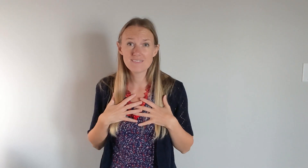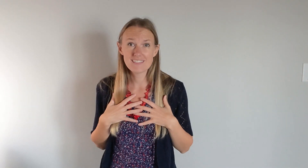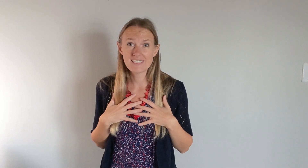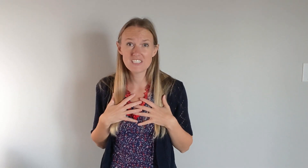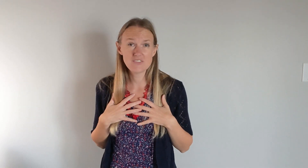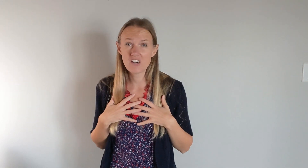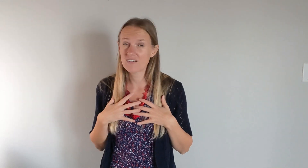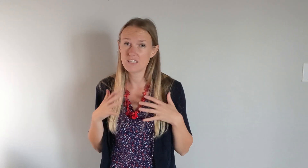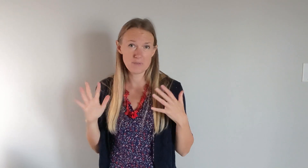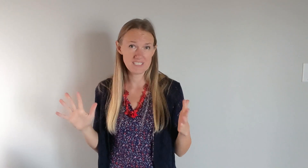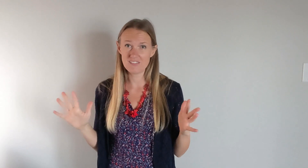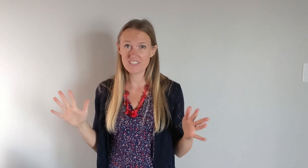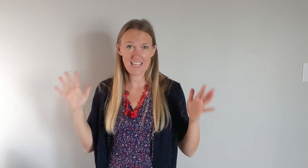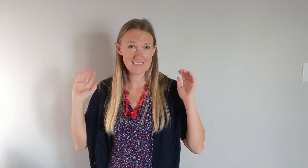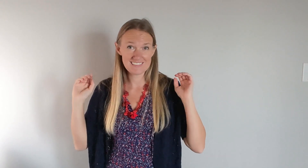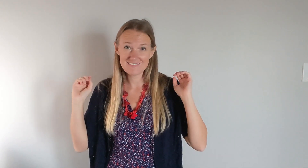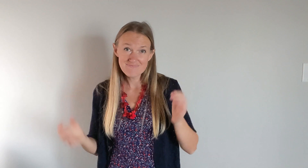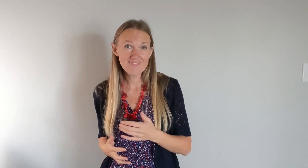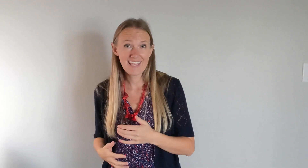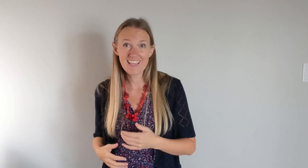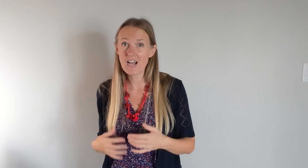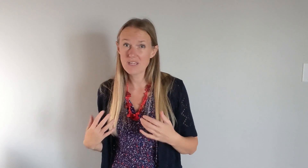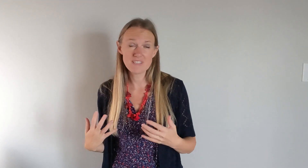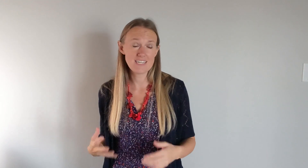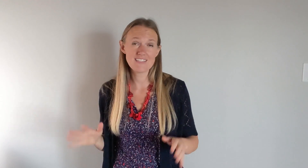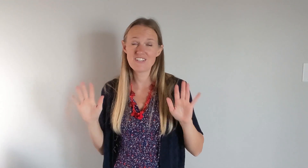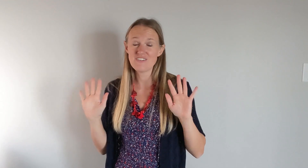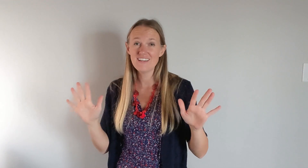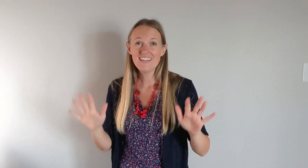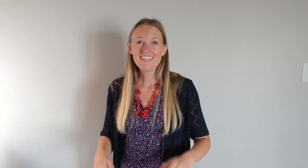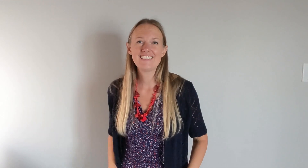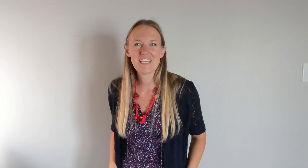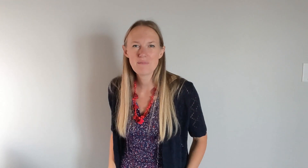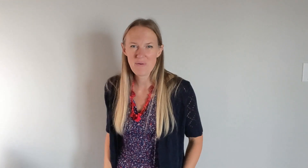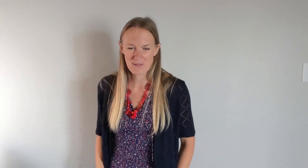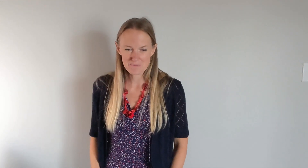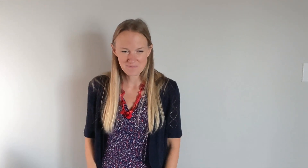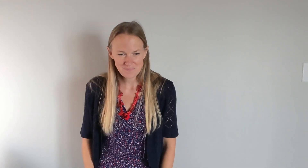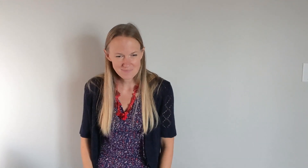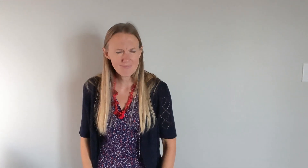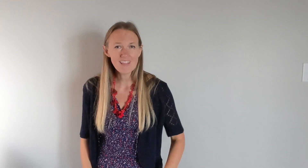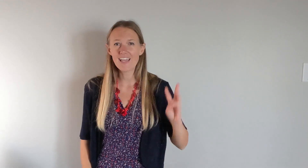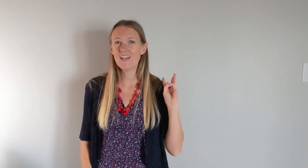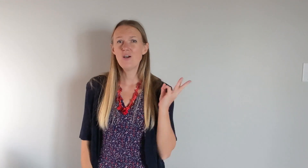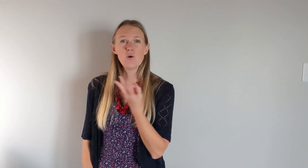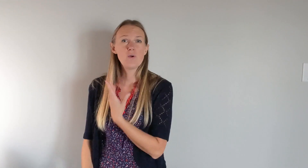about the condition of your heart than the position of your hands. Okay, I make mistakes too. Just keep going. Okay,